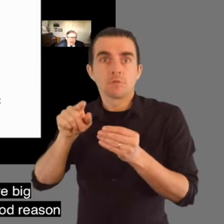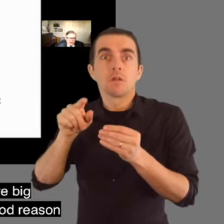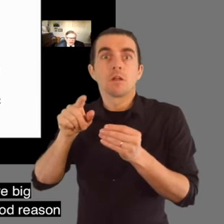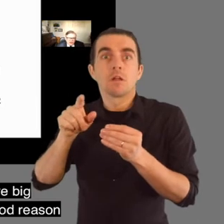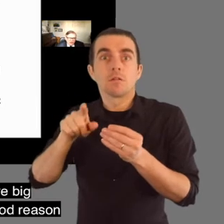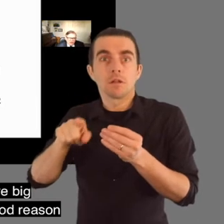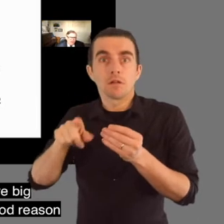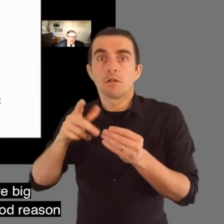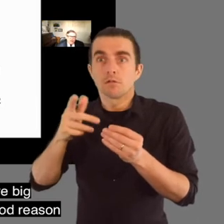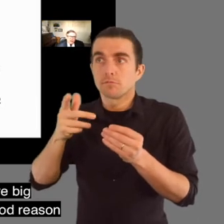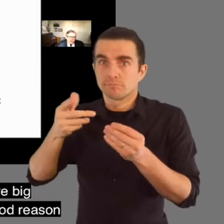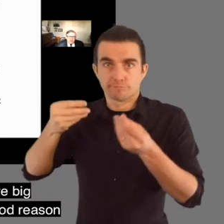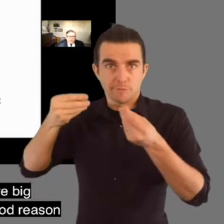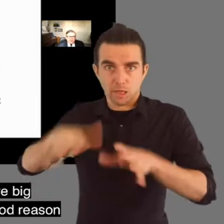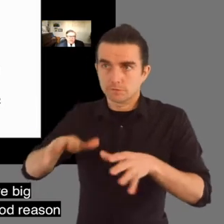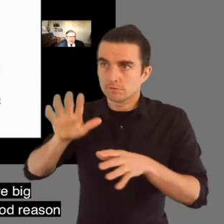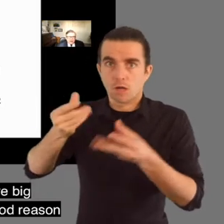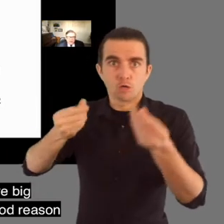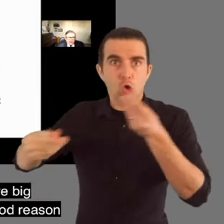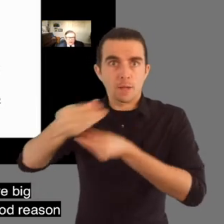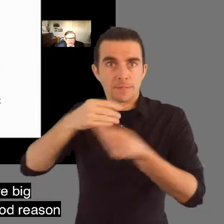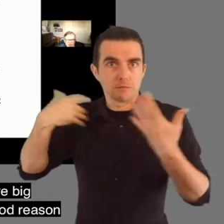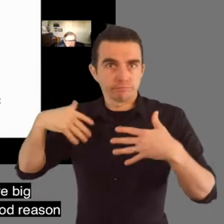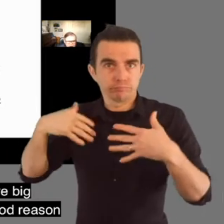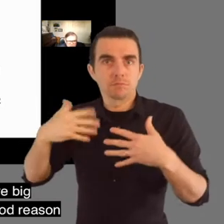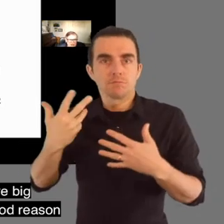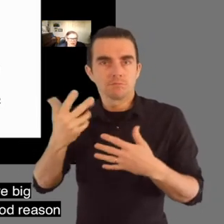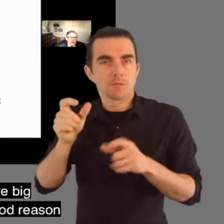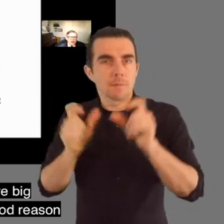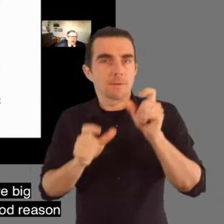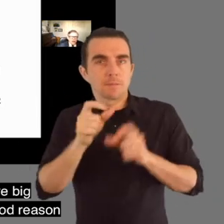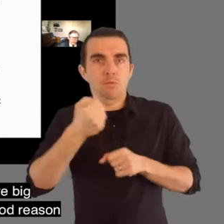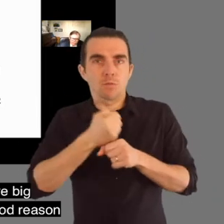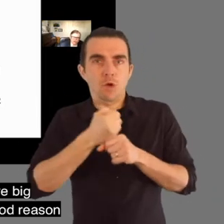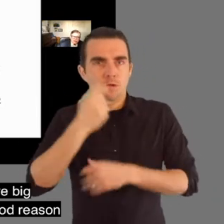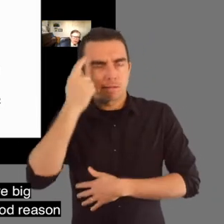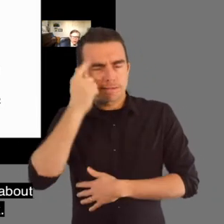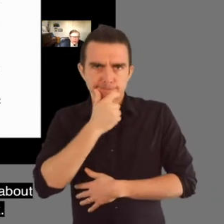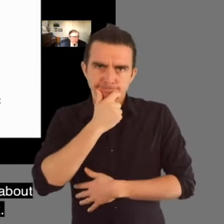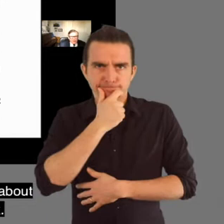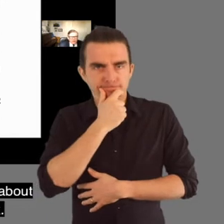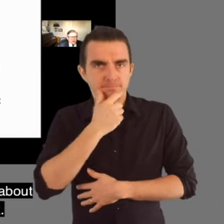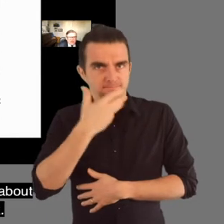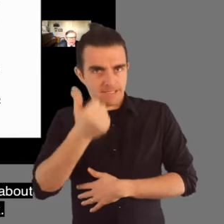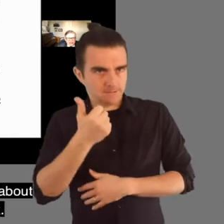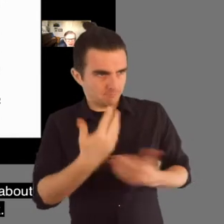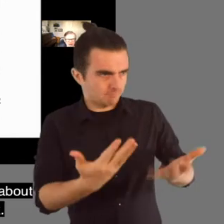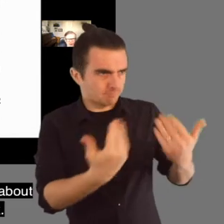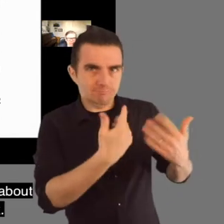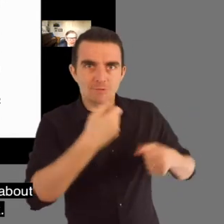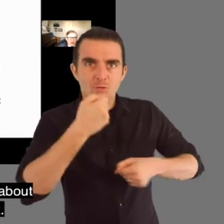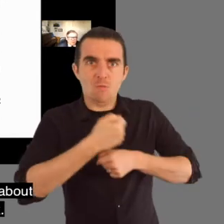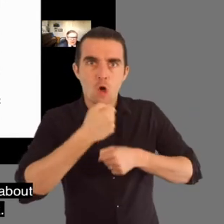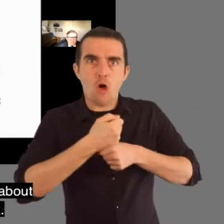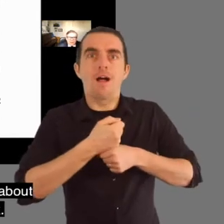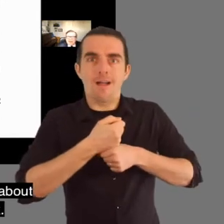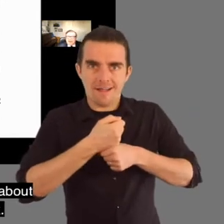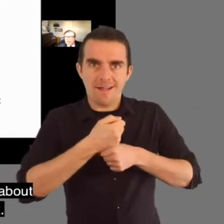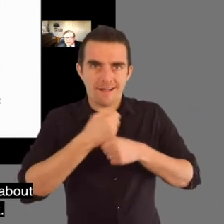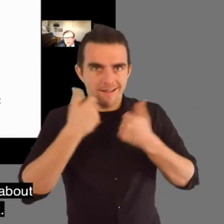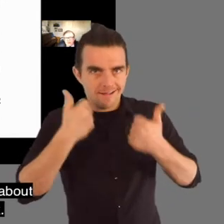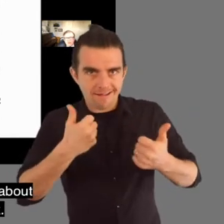to the national level. So these are big losses to the economy, and are a good reason why employers need to think about bringing